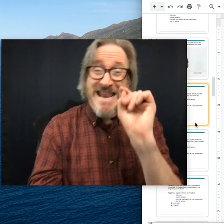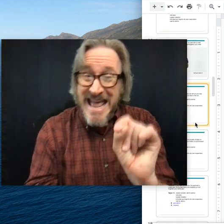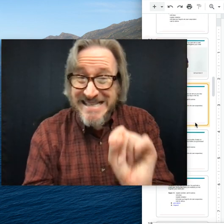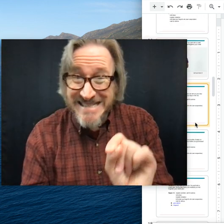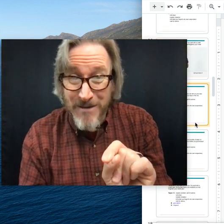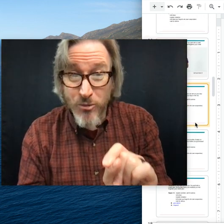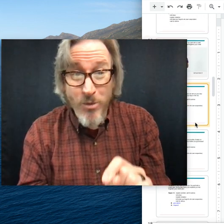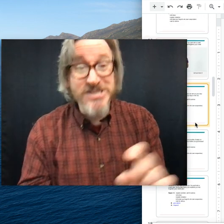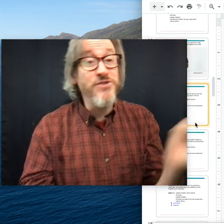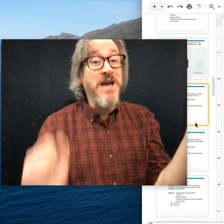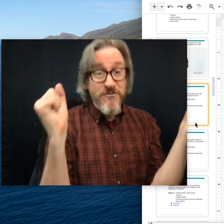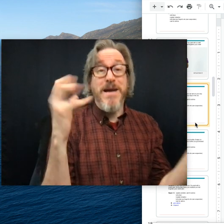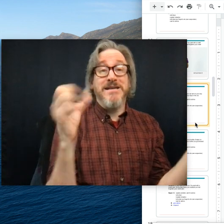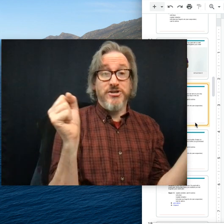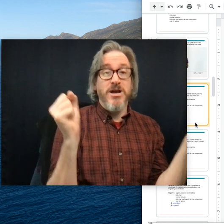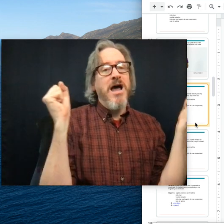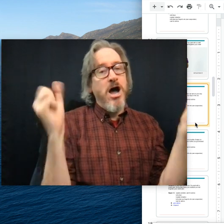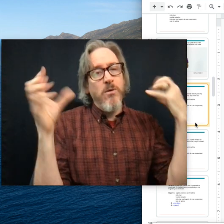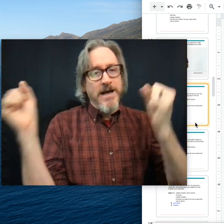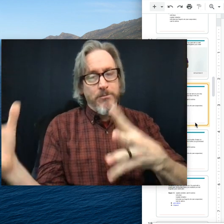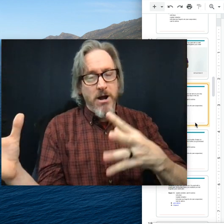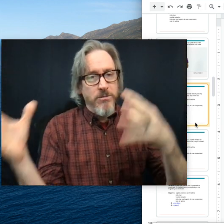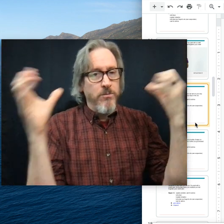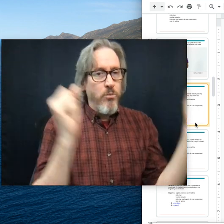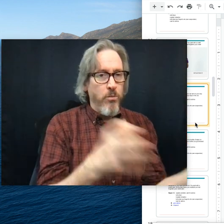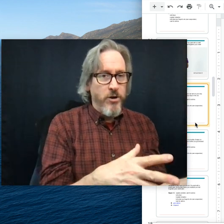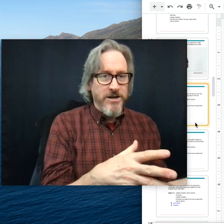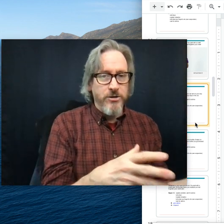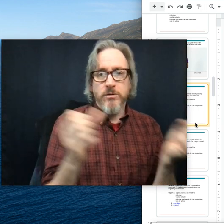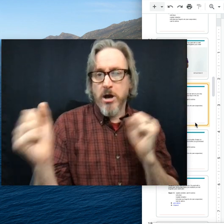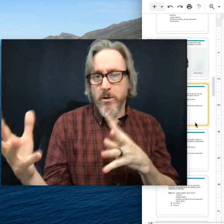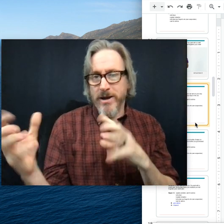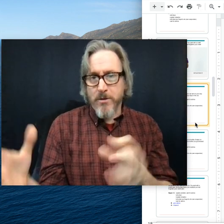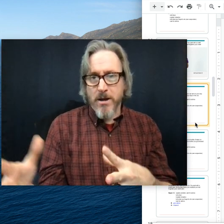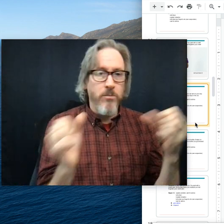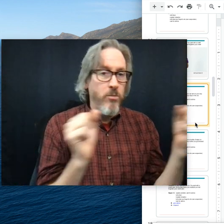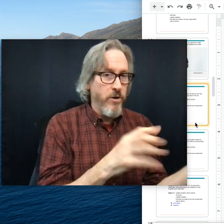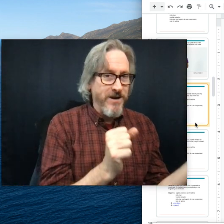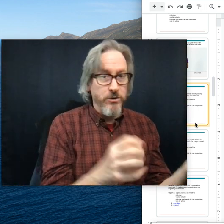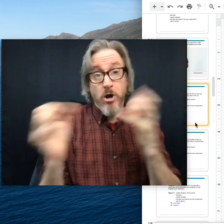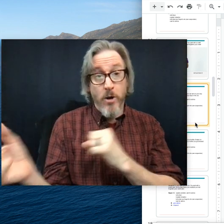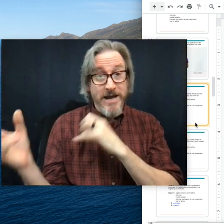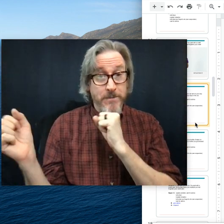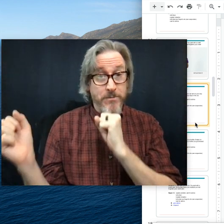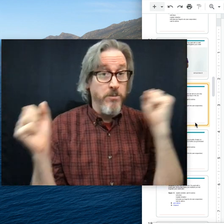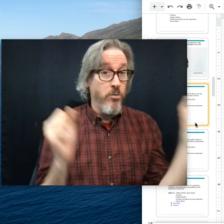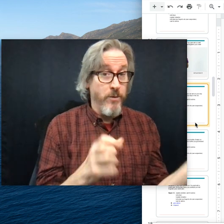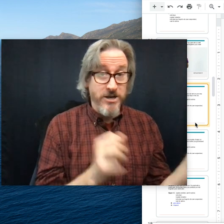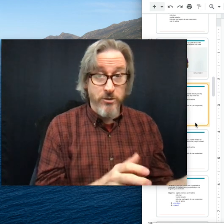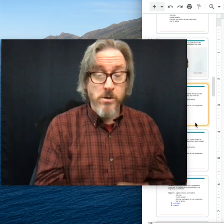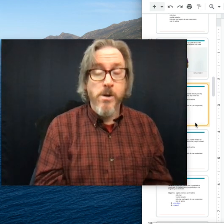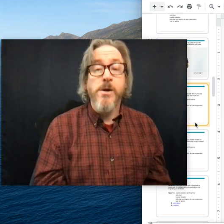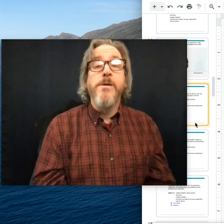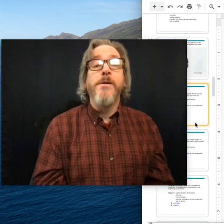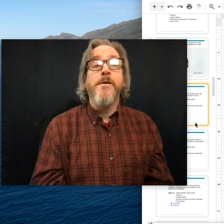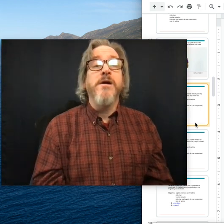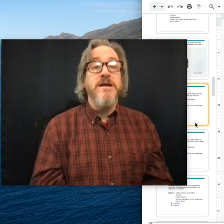So then the next step, once you've kind of mastered, oh, I got a problem, what do I do? Oh, I got a problem, what do I do? Oh, I got a problem, what do I